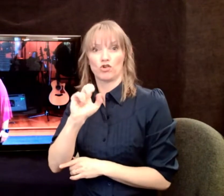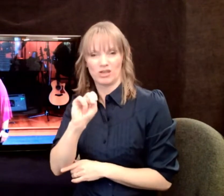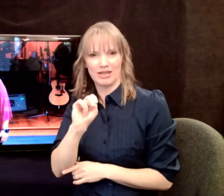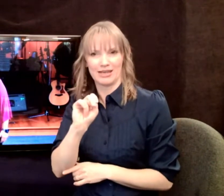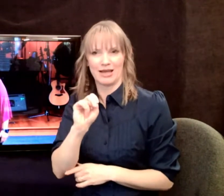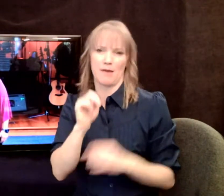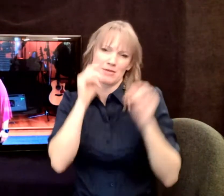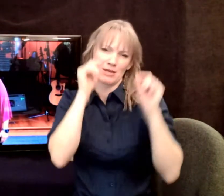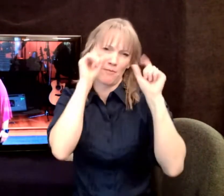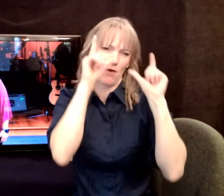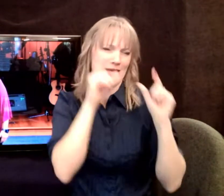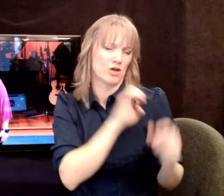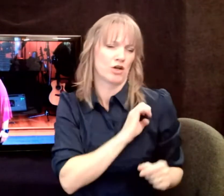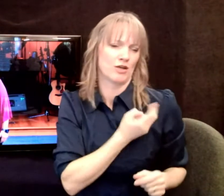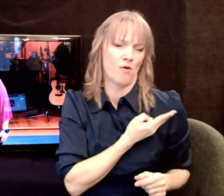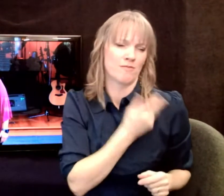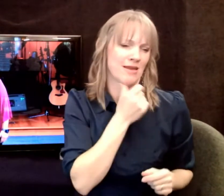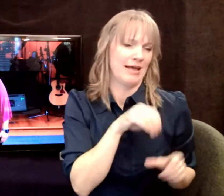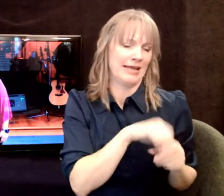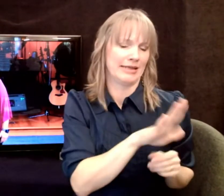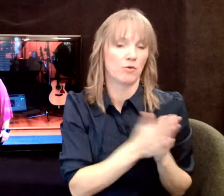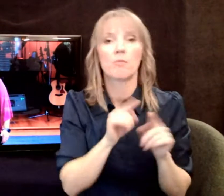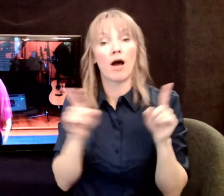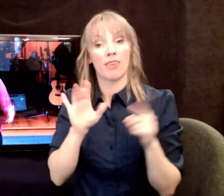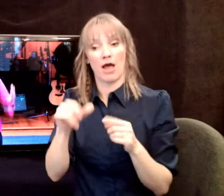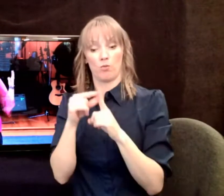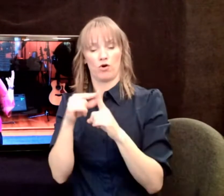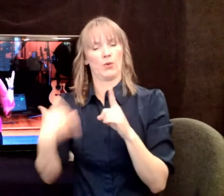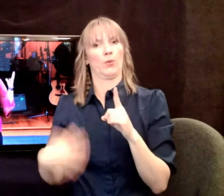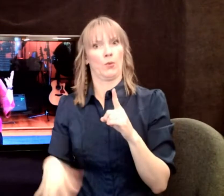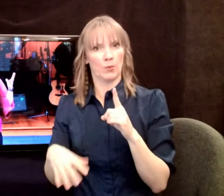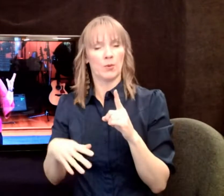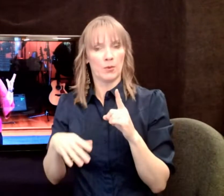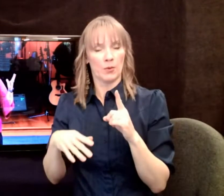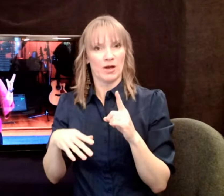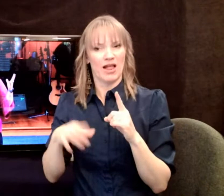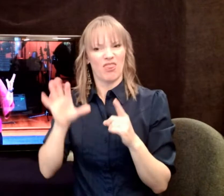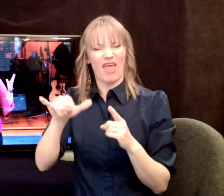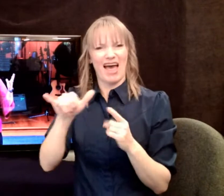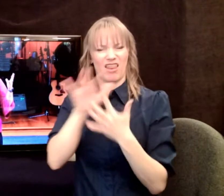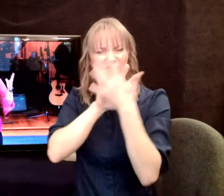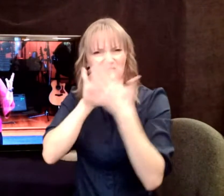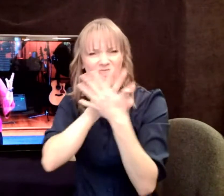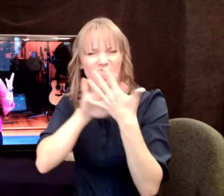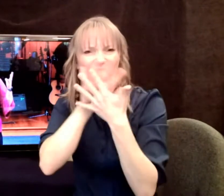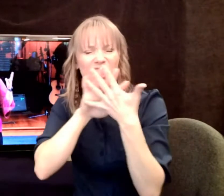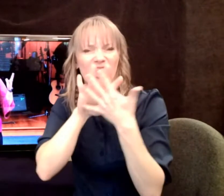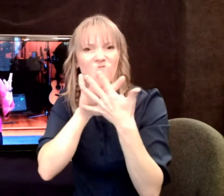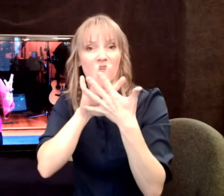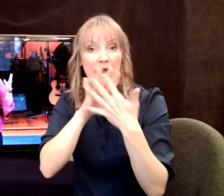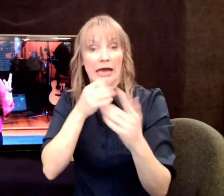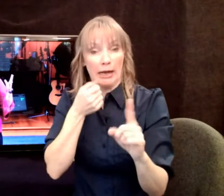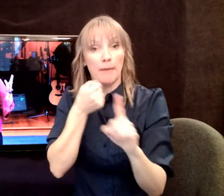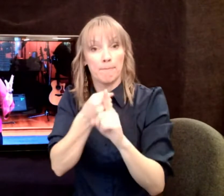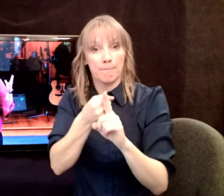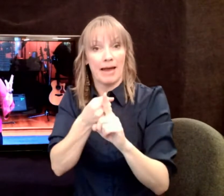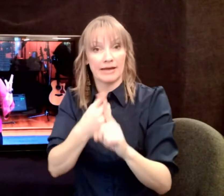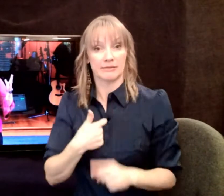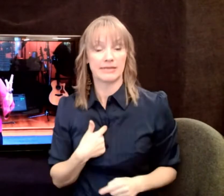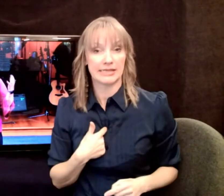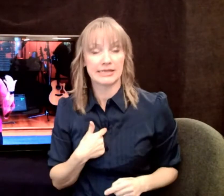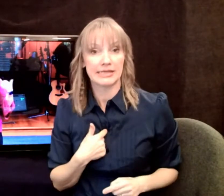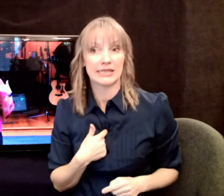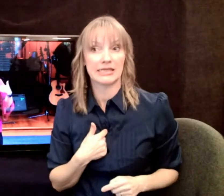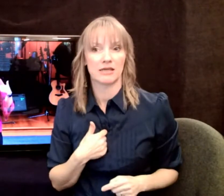Mind textbook, but it's a big, important word, that cloudiness impacts me at